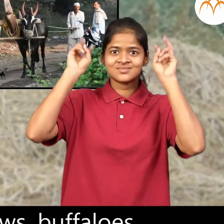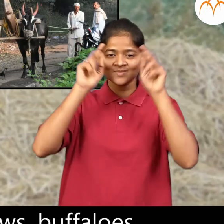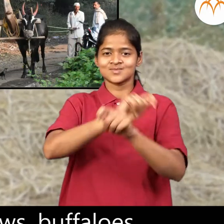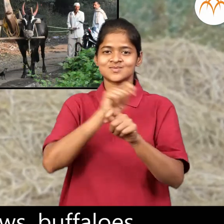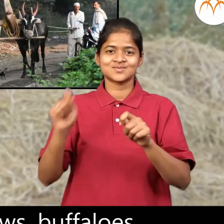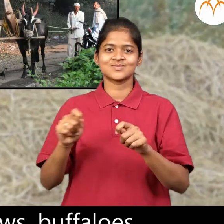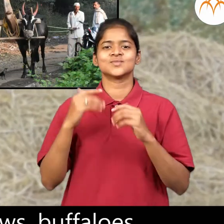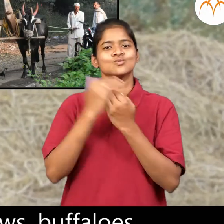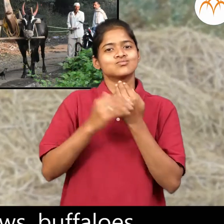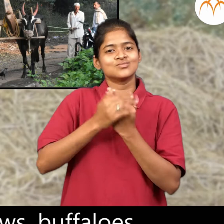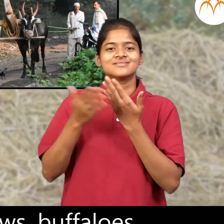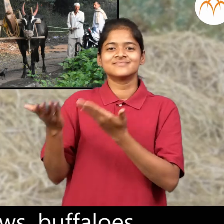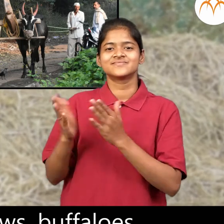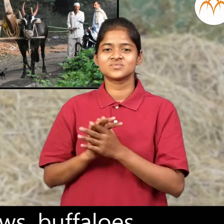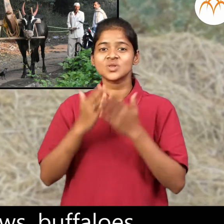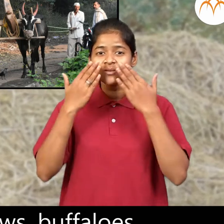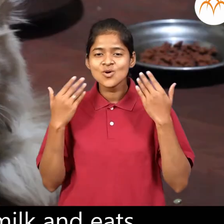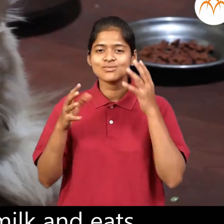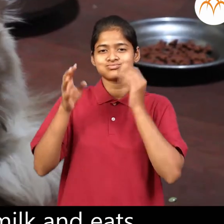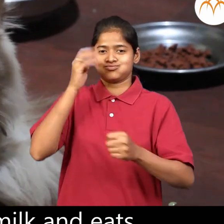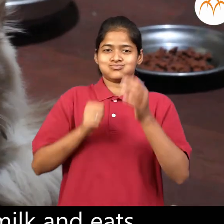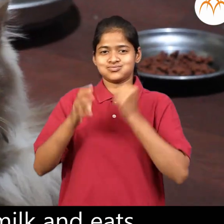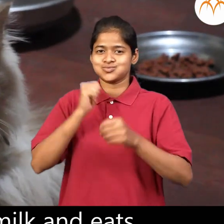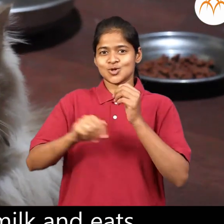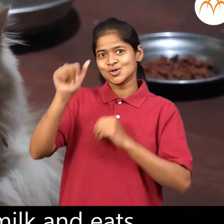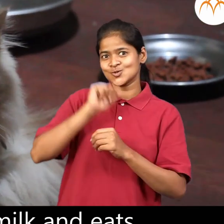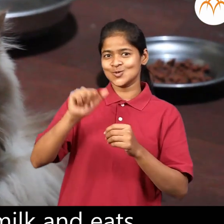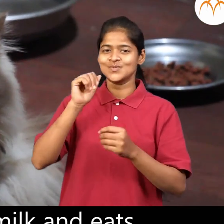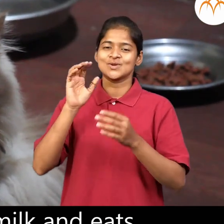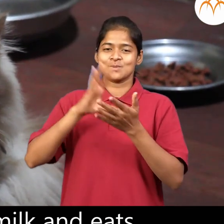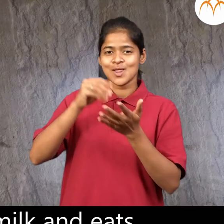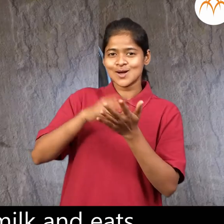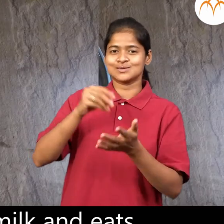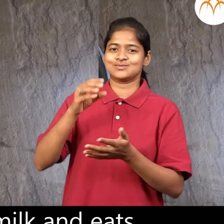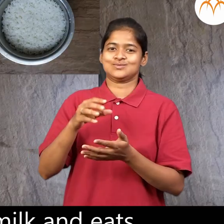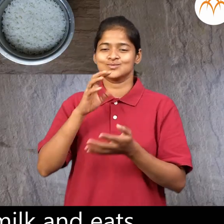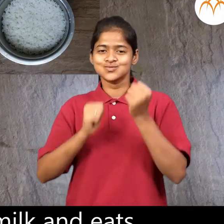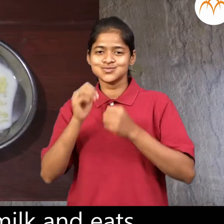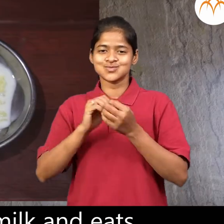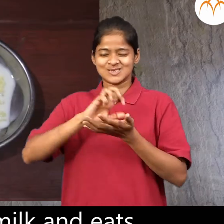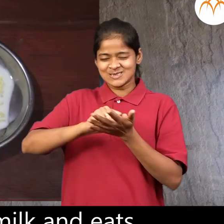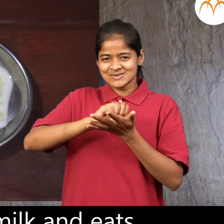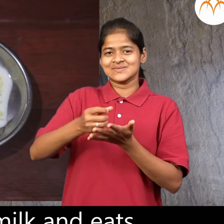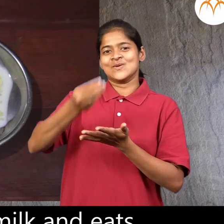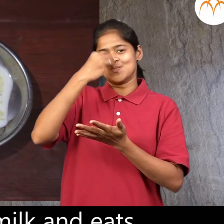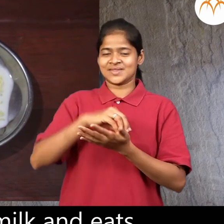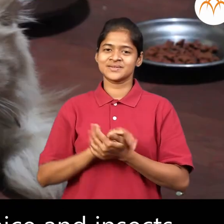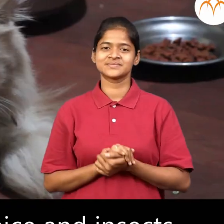buffaloes and bulls are kept. The cat drinks milk and eats chapati, rice, milk rice. The